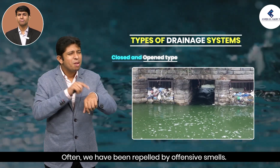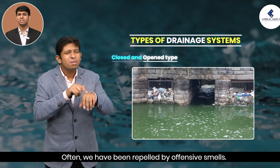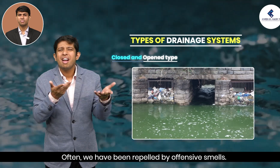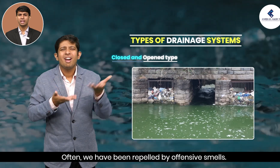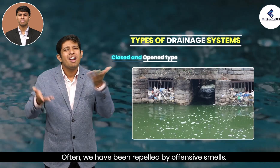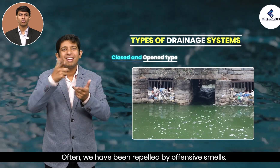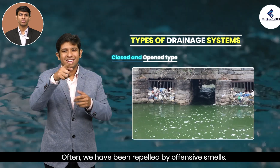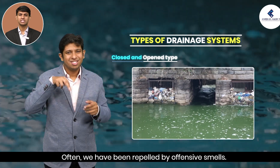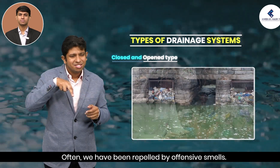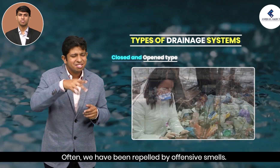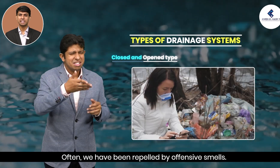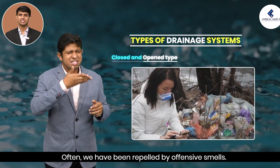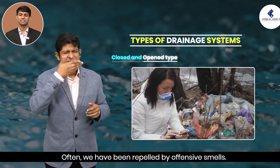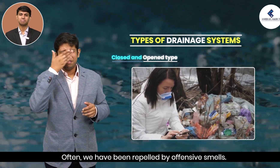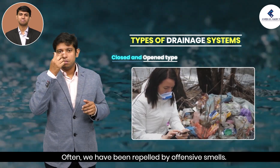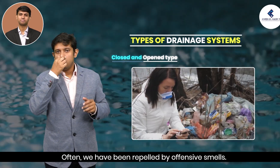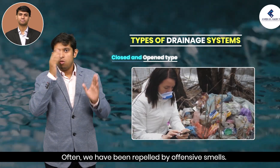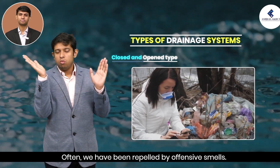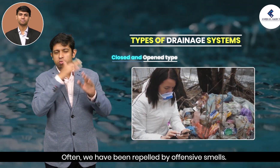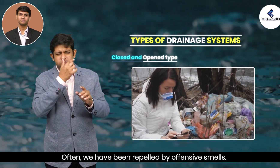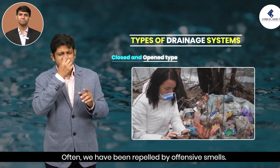often we have been repelled by offensive smells.